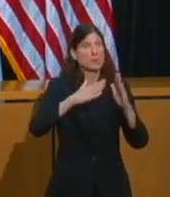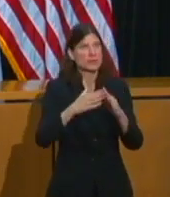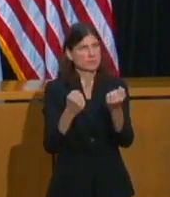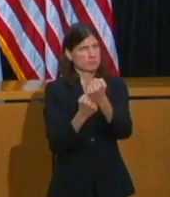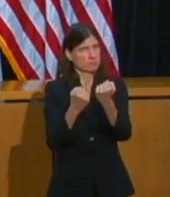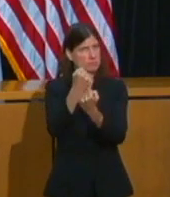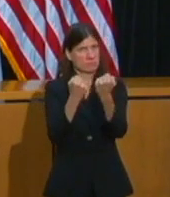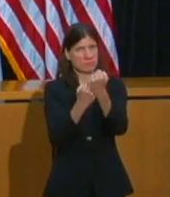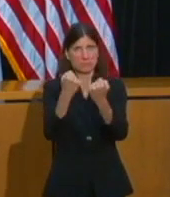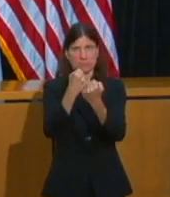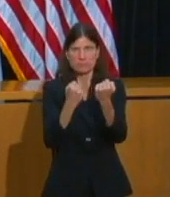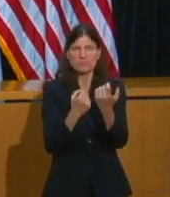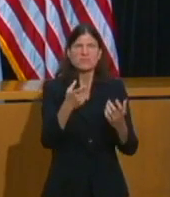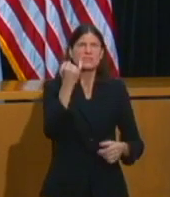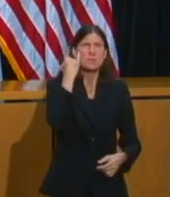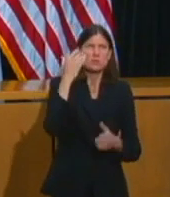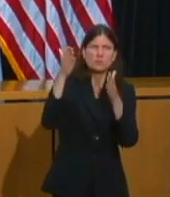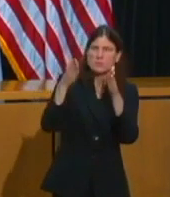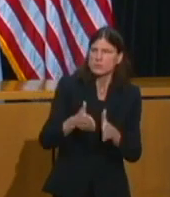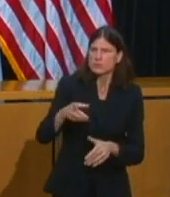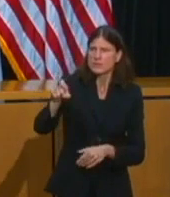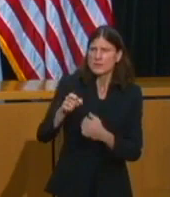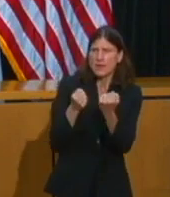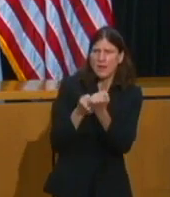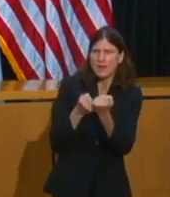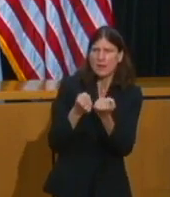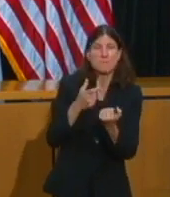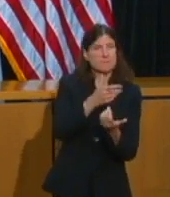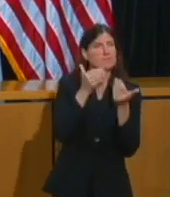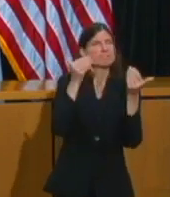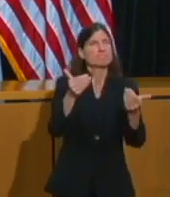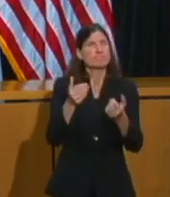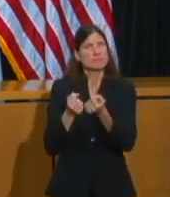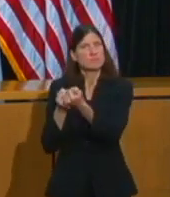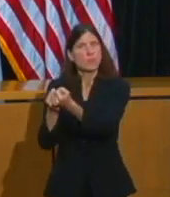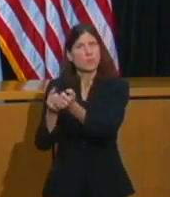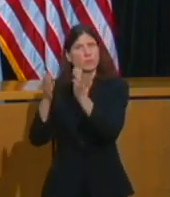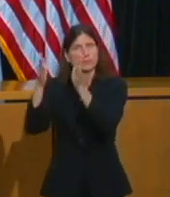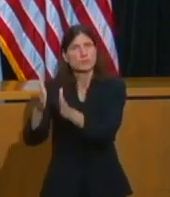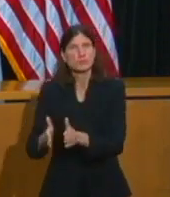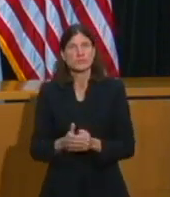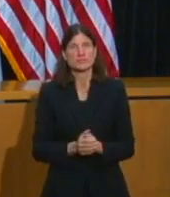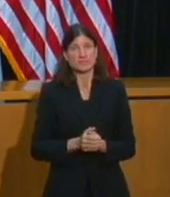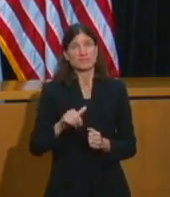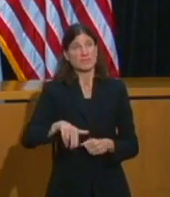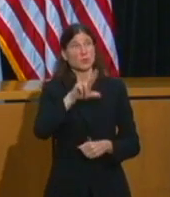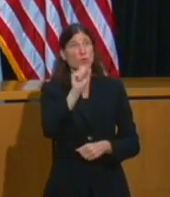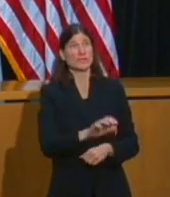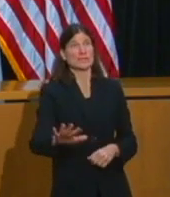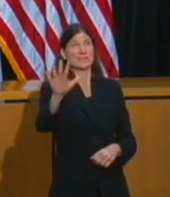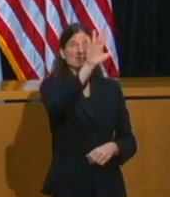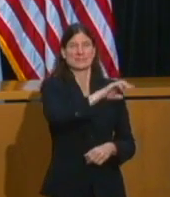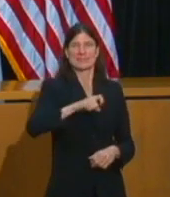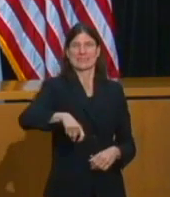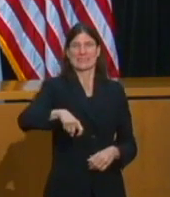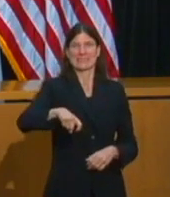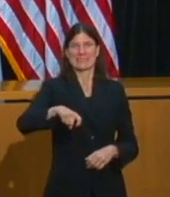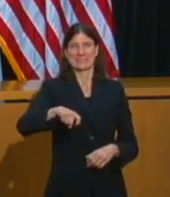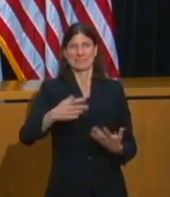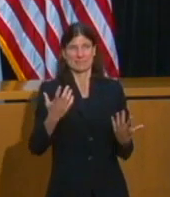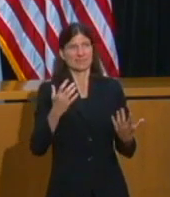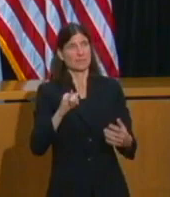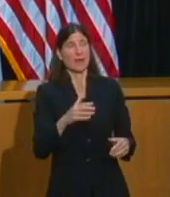most. That's the kind of leadership this country needs. The country needs empathy, not